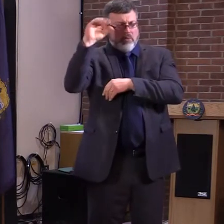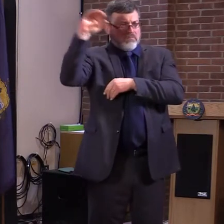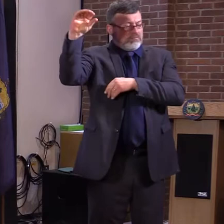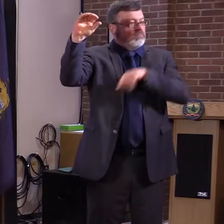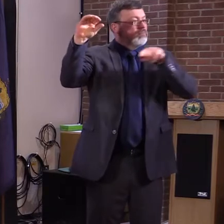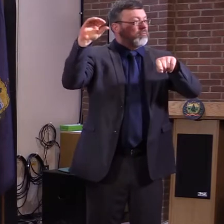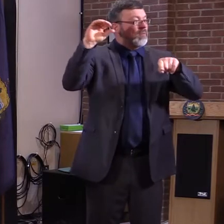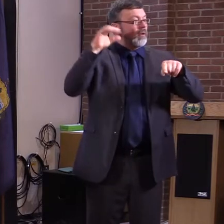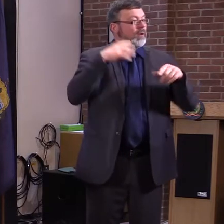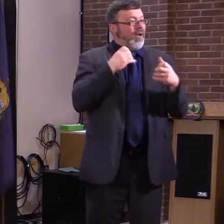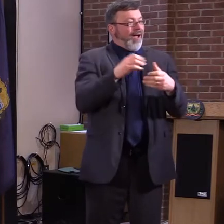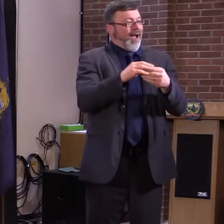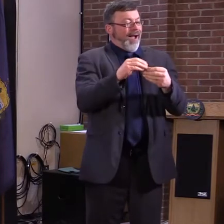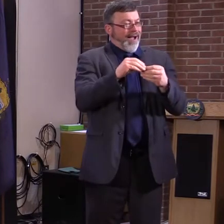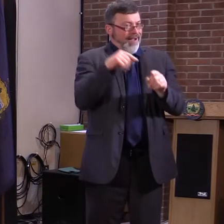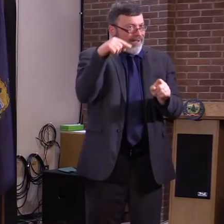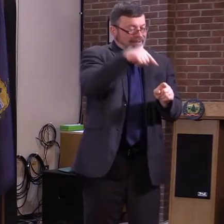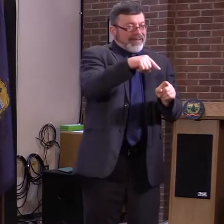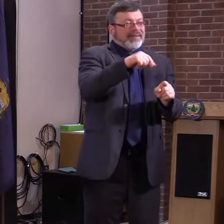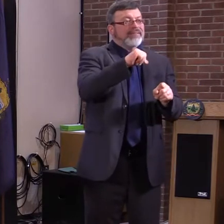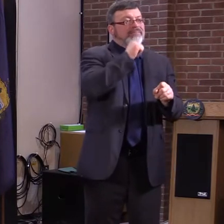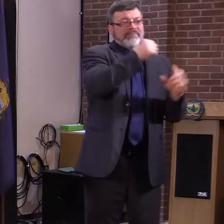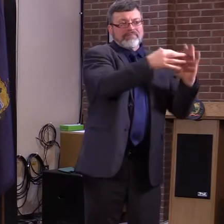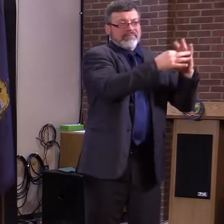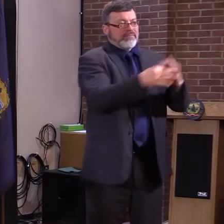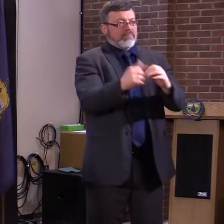of the non-COVID impacts of the pandemic.